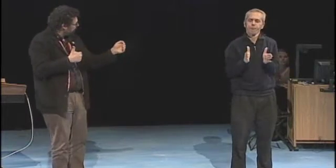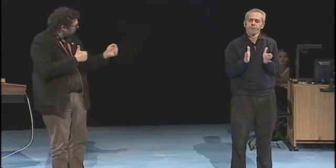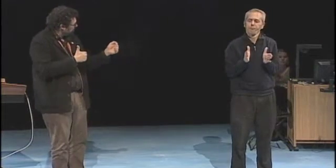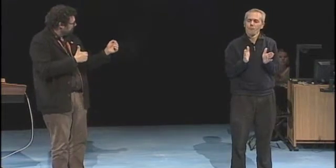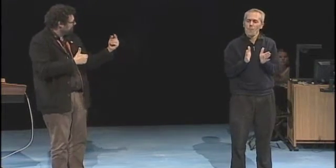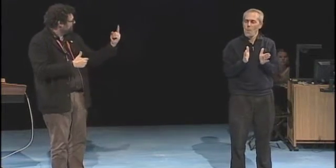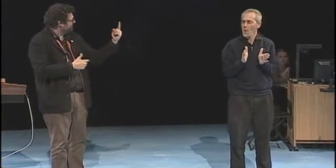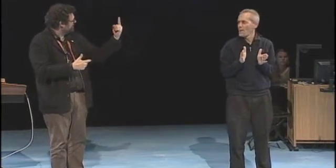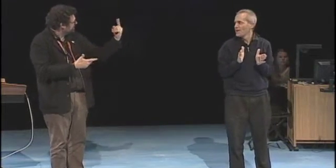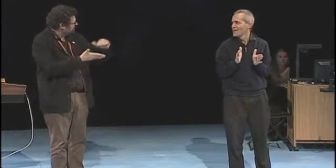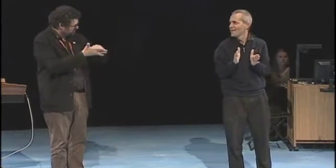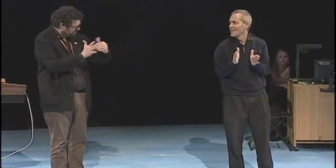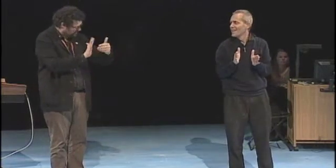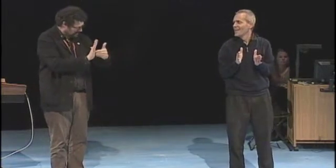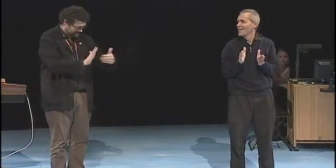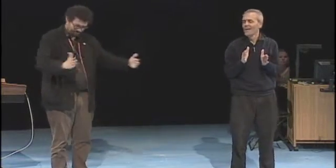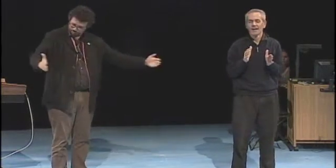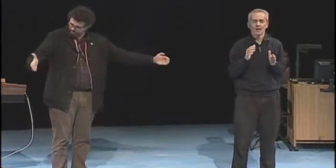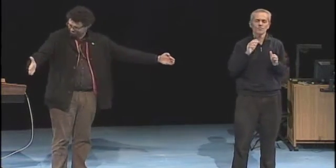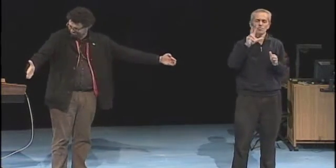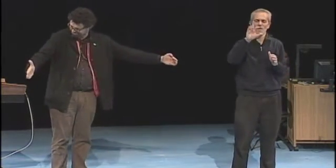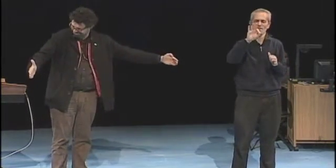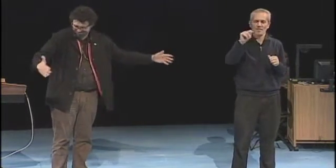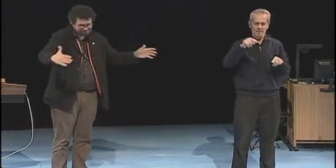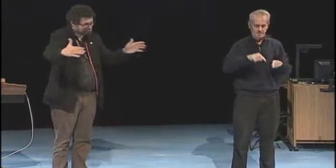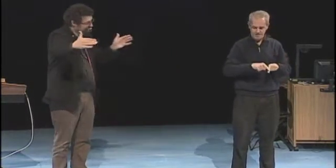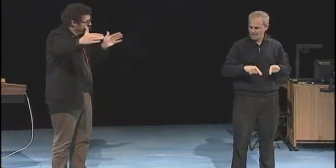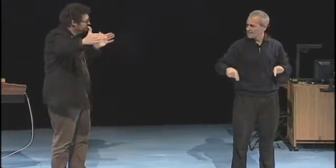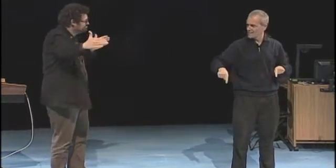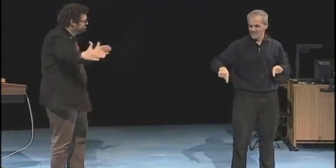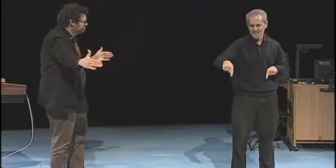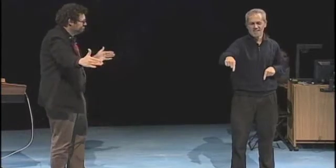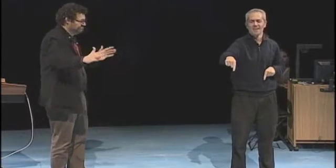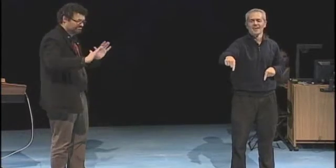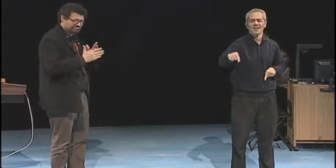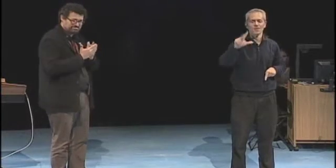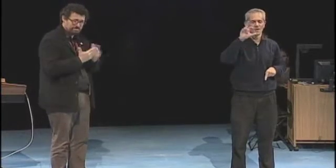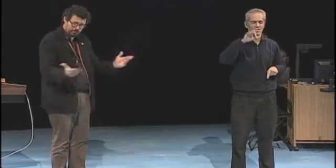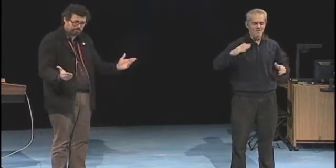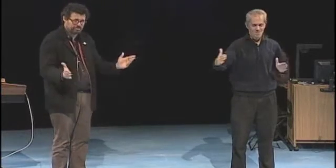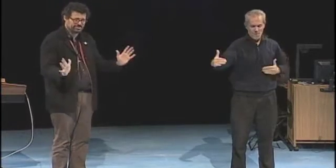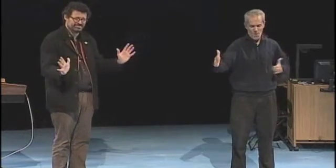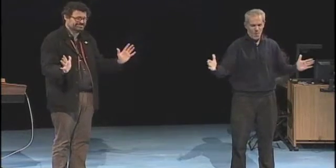This was not on a grand scale like the previous work. This was smaller,